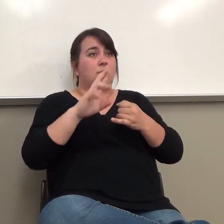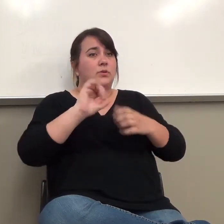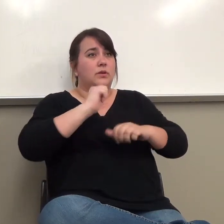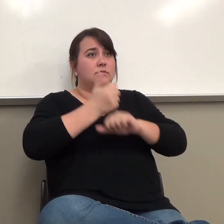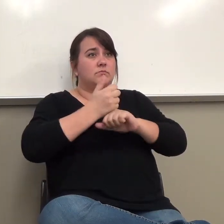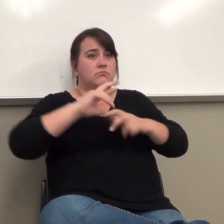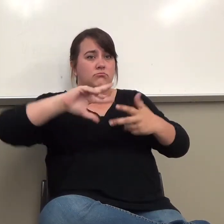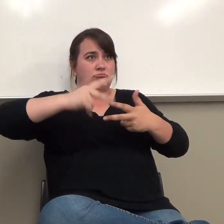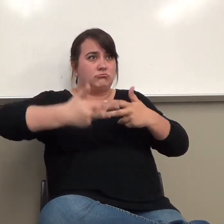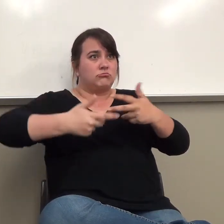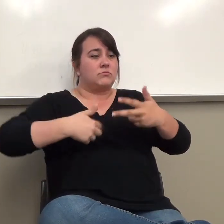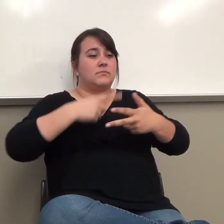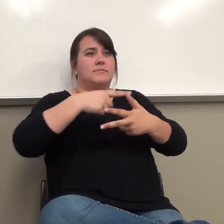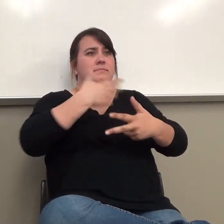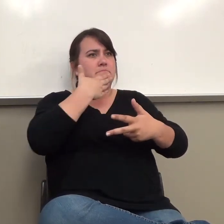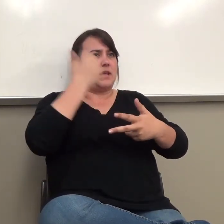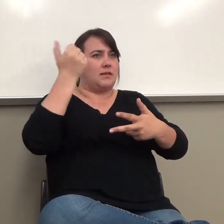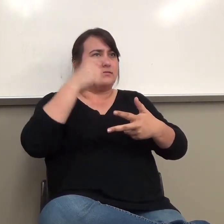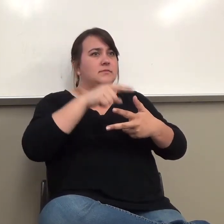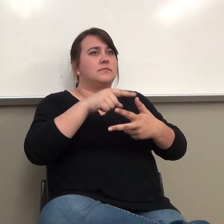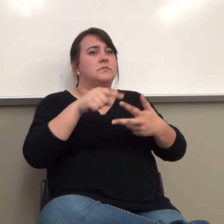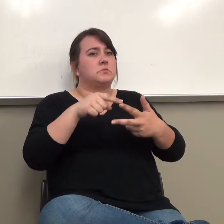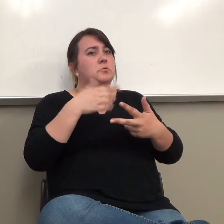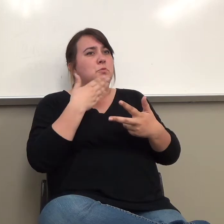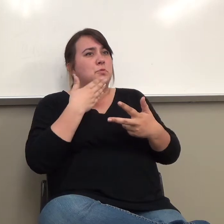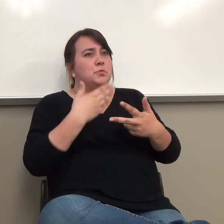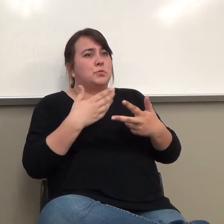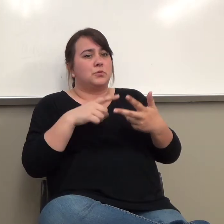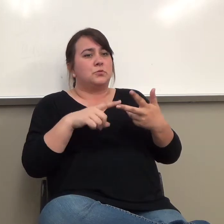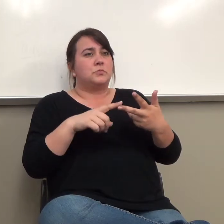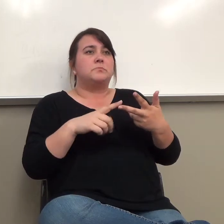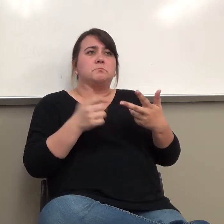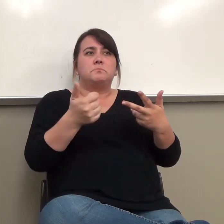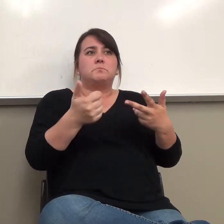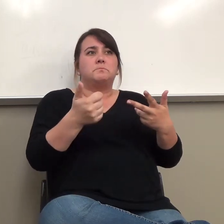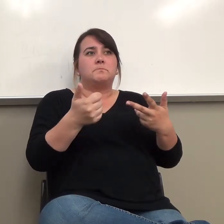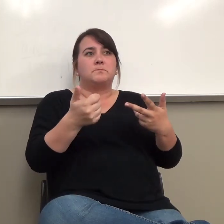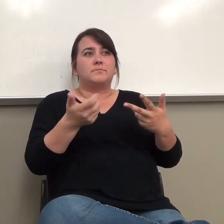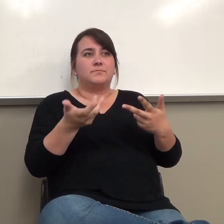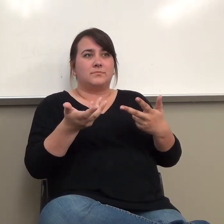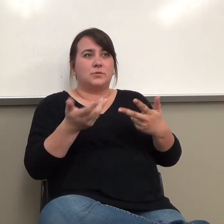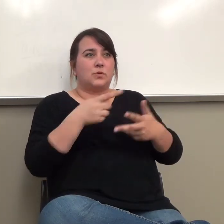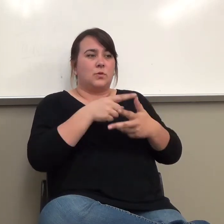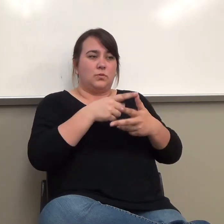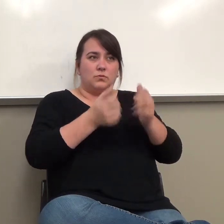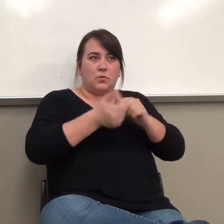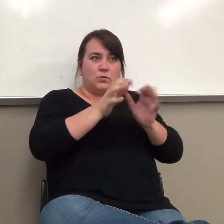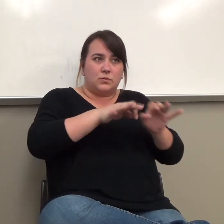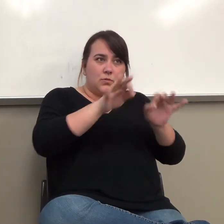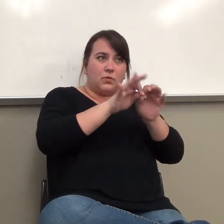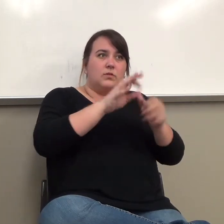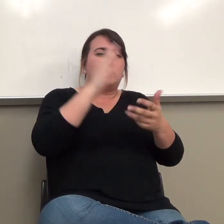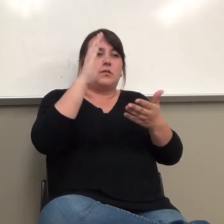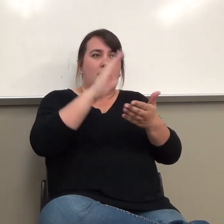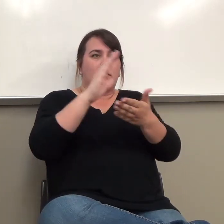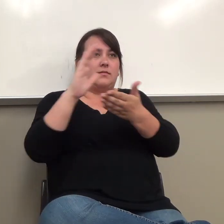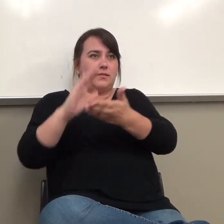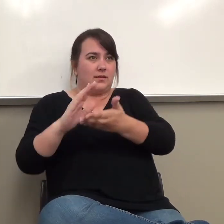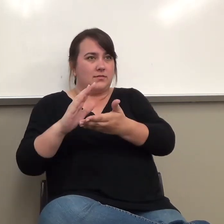most important point first, and then two lesser points. But it doesn't really, you don't have to spend a